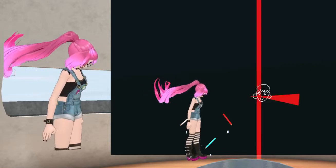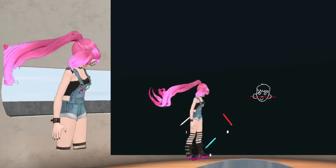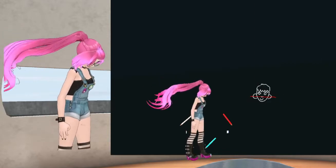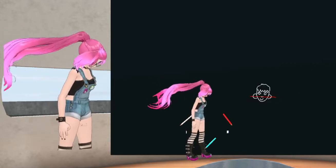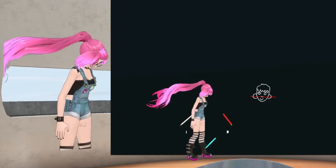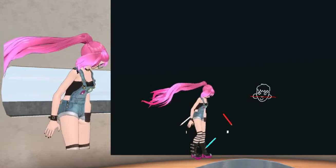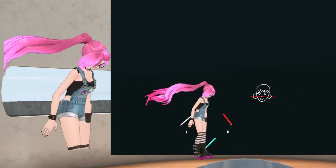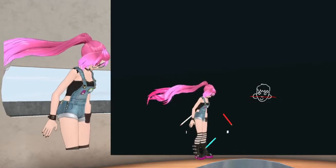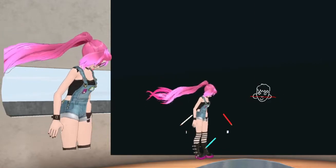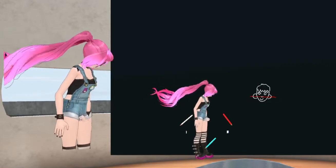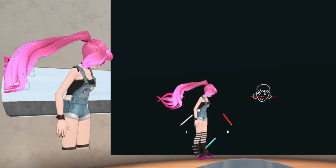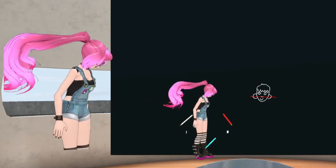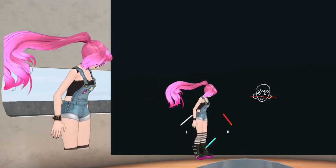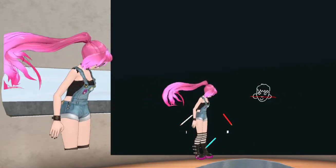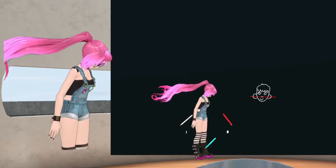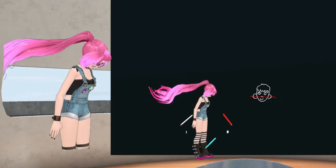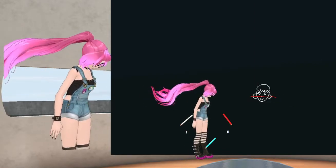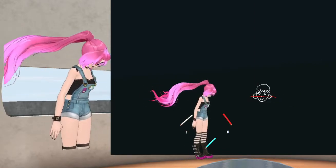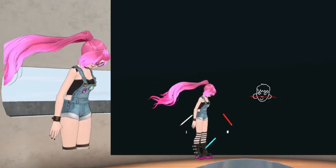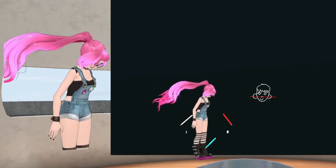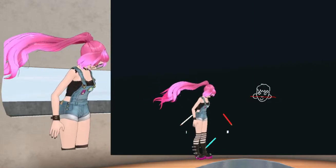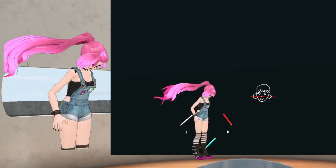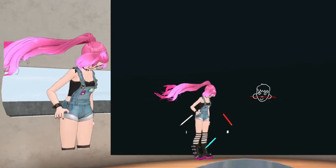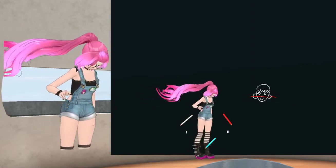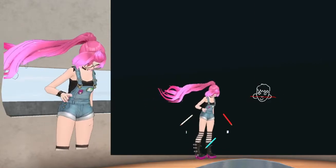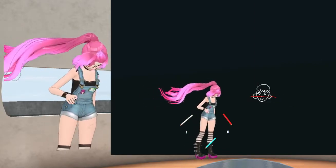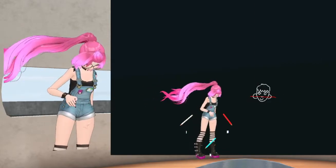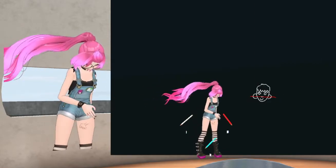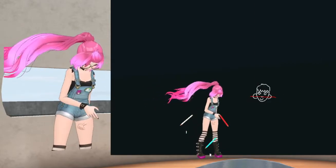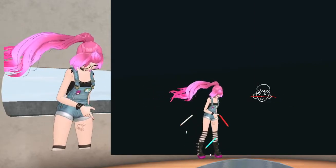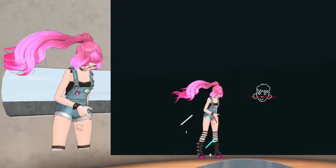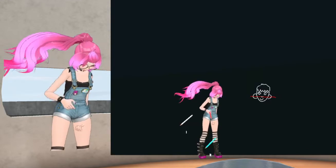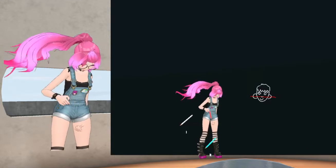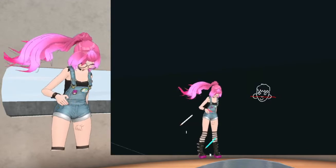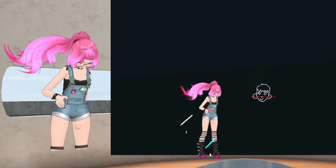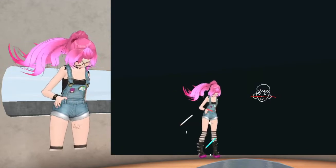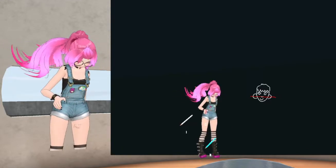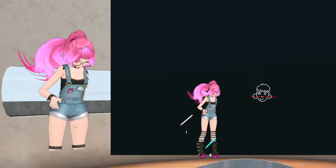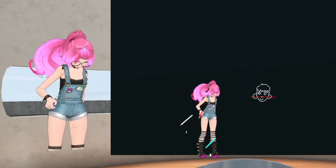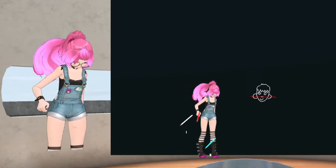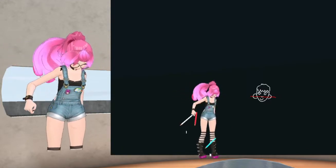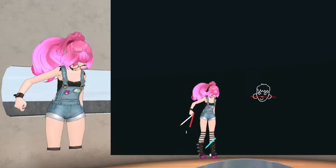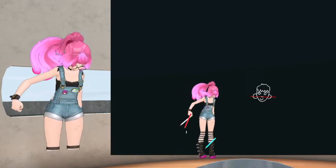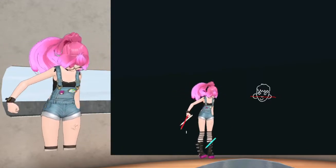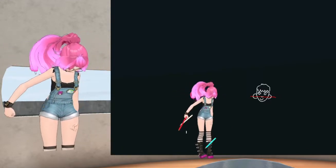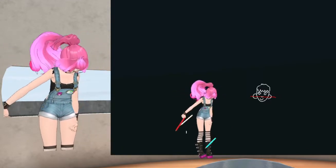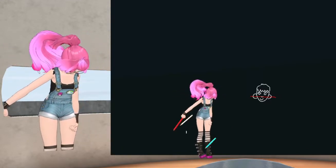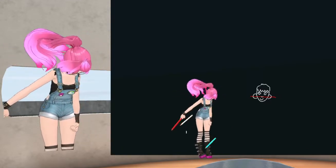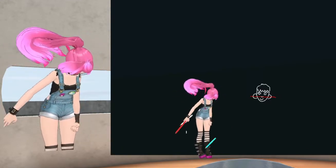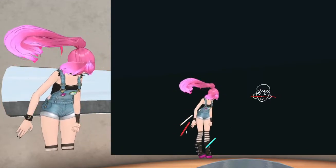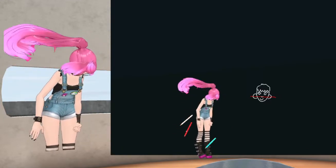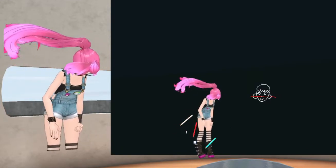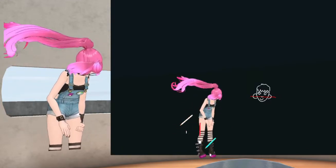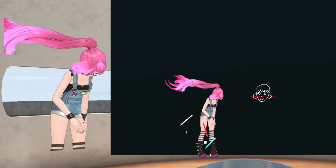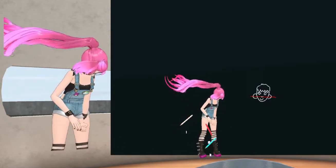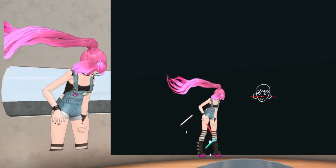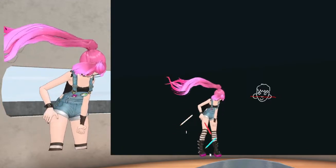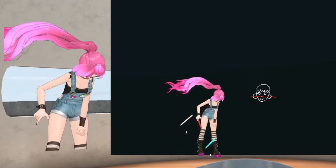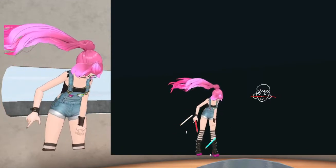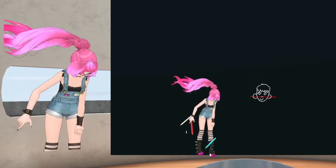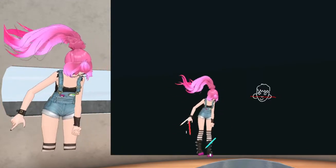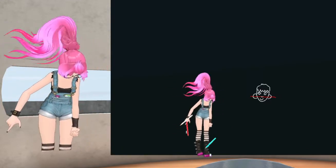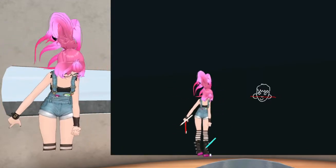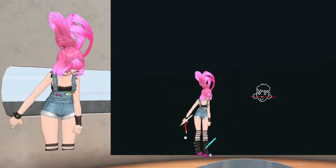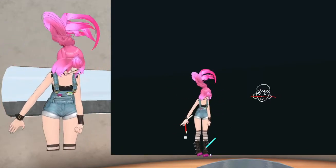Come back to me, hand. Uh-oh. Okay, tech question. What if your Steam VR sees your index controller, but VRChat